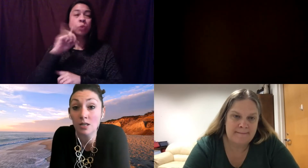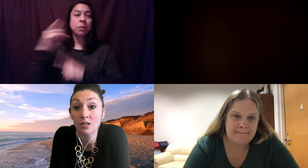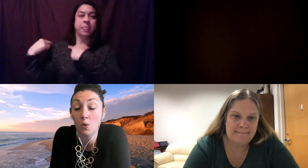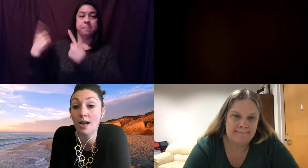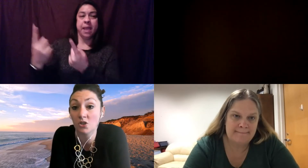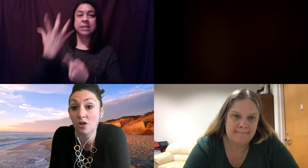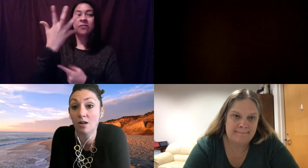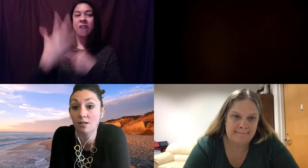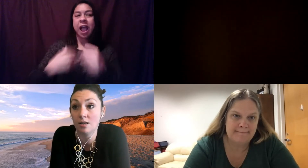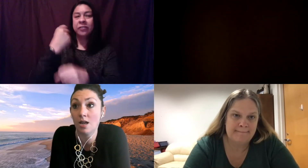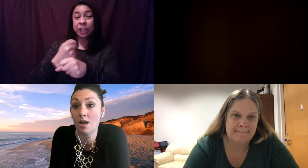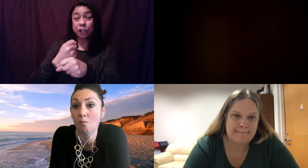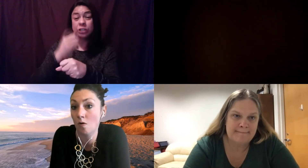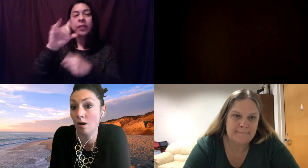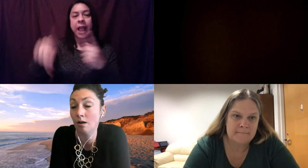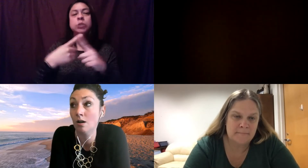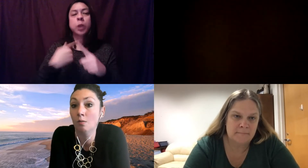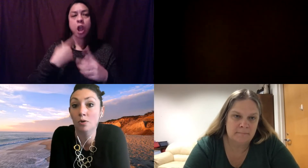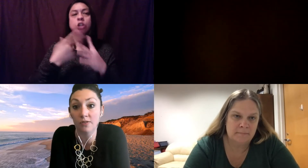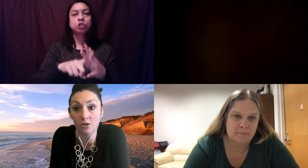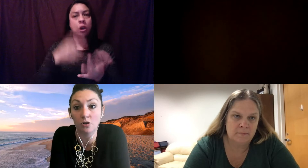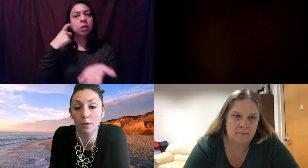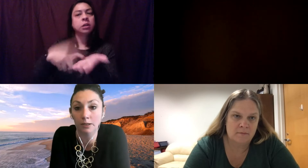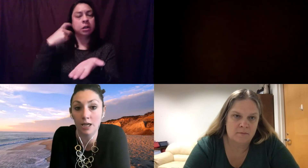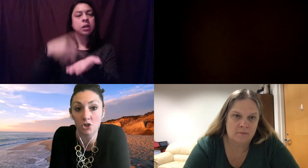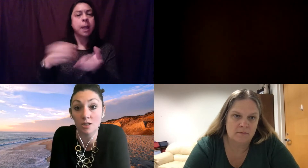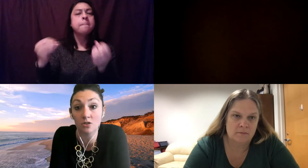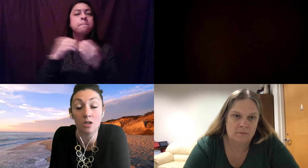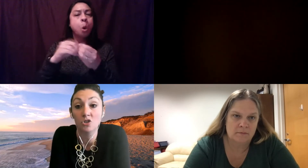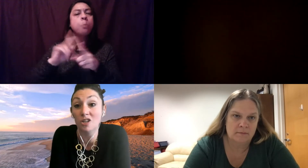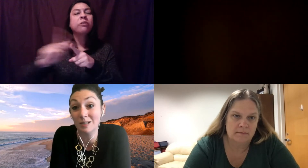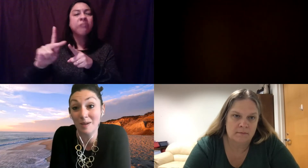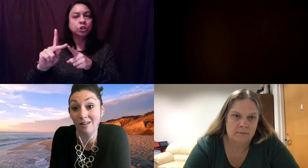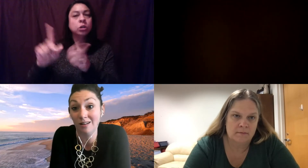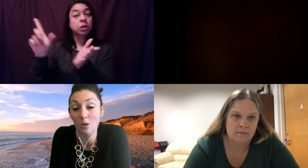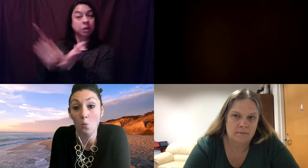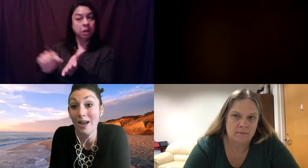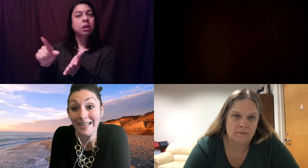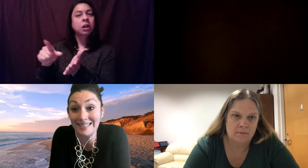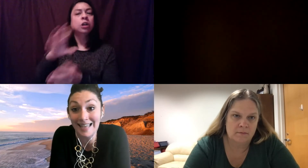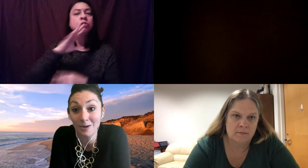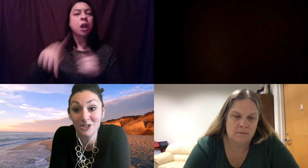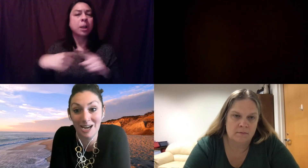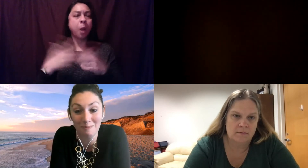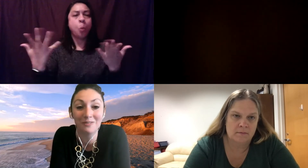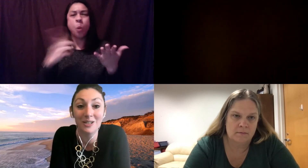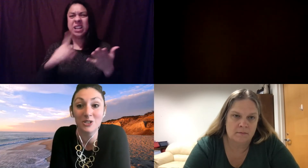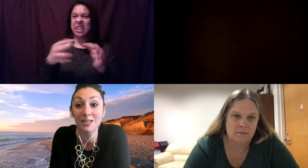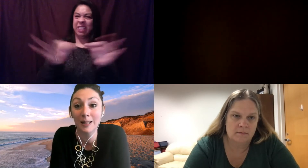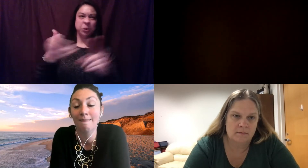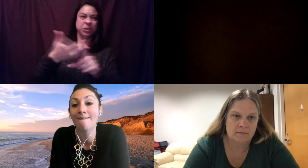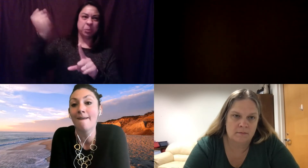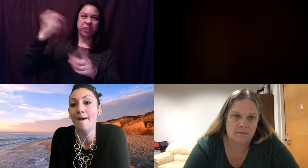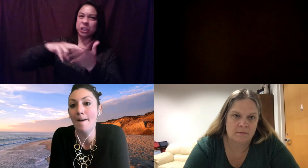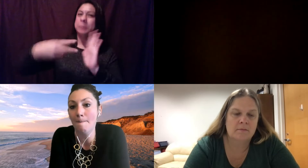years is when I started seeing more professional publications just about what is language